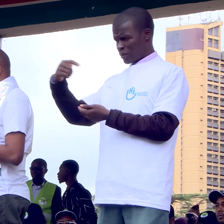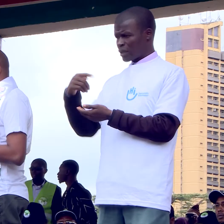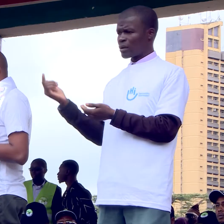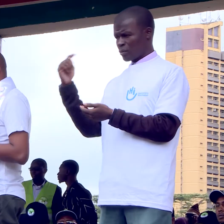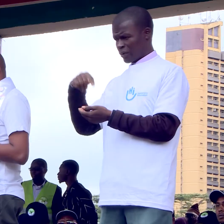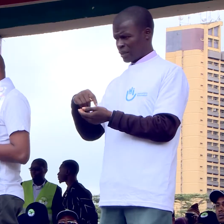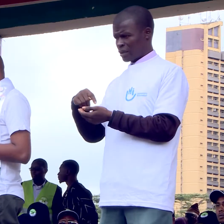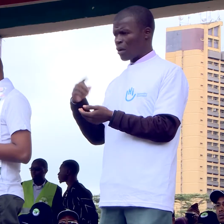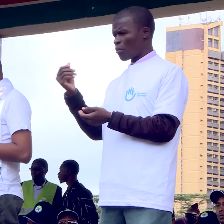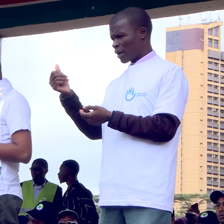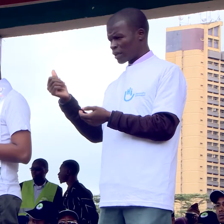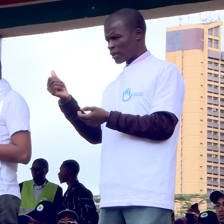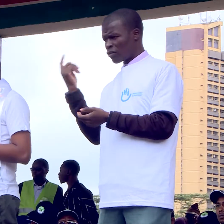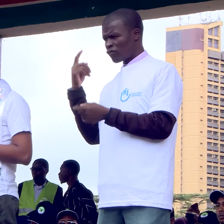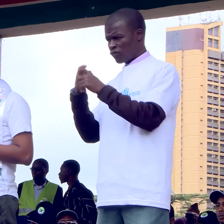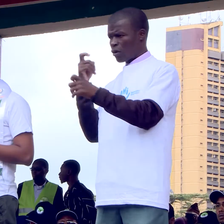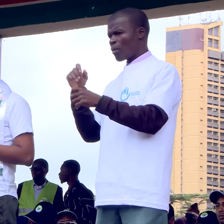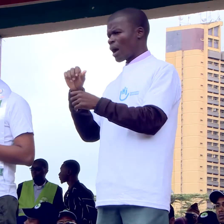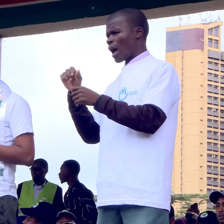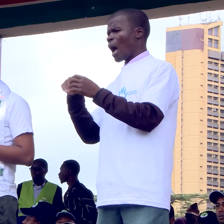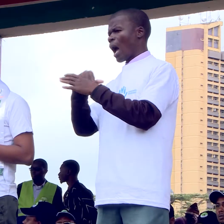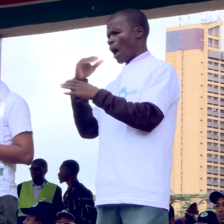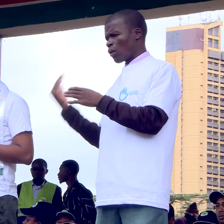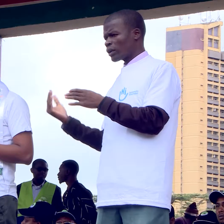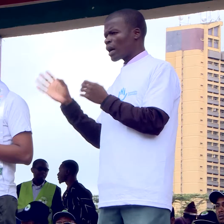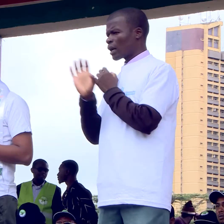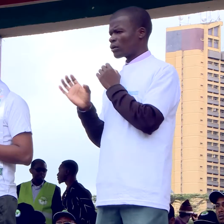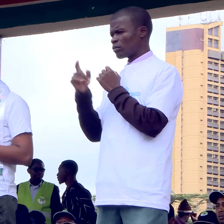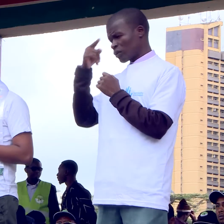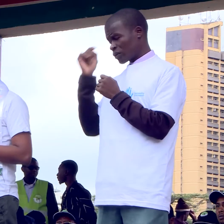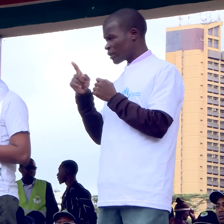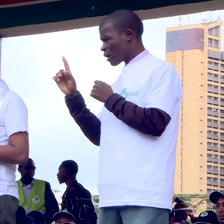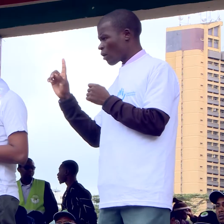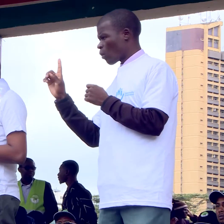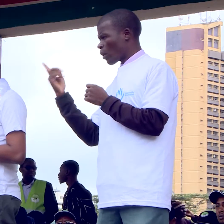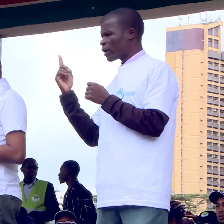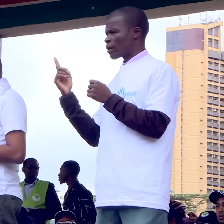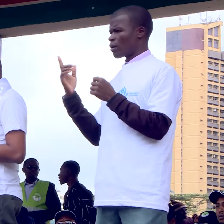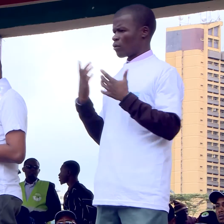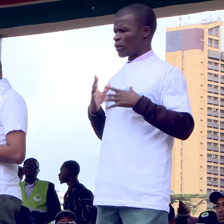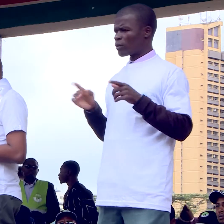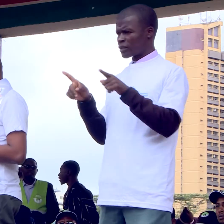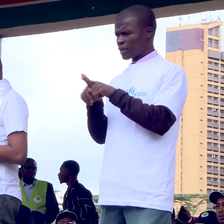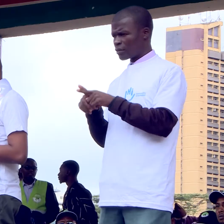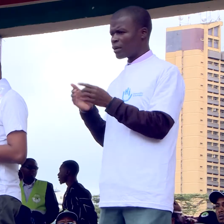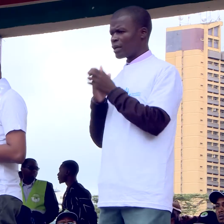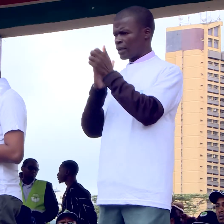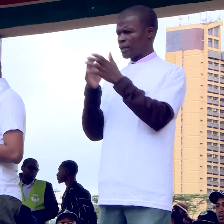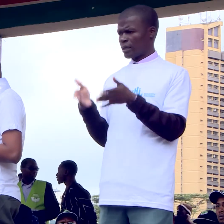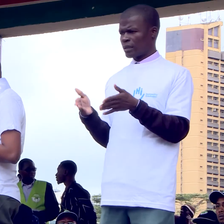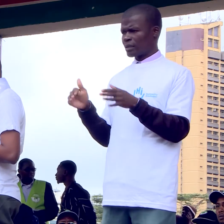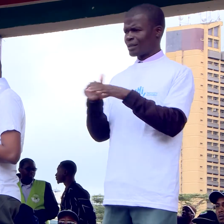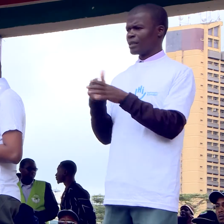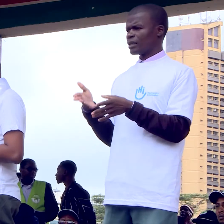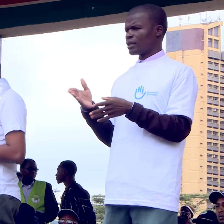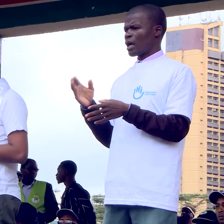the others, because they are actually, political parties are actually the ones that bring the leadership in this country, and the leaders have to be our